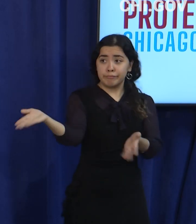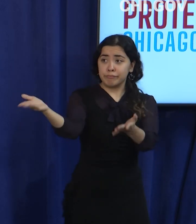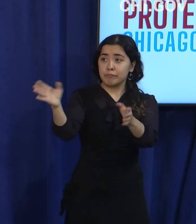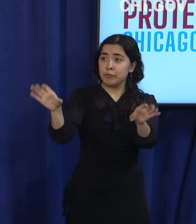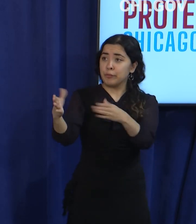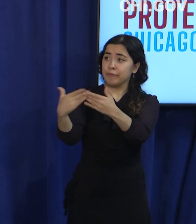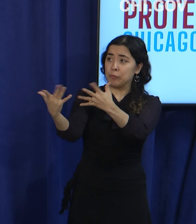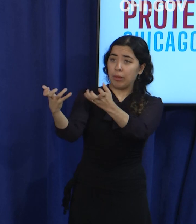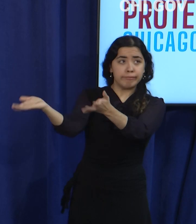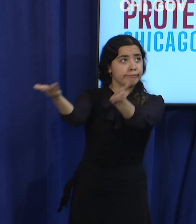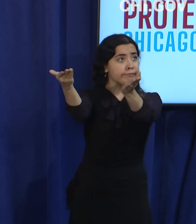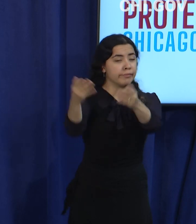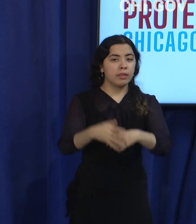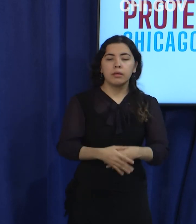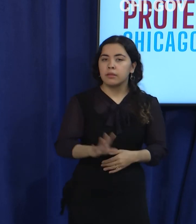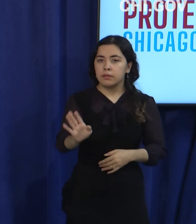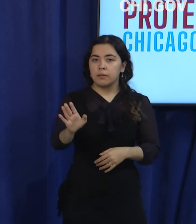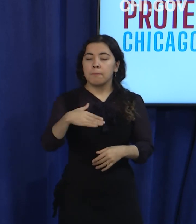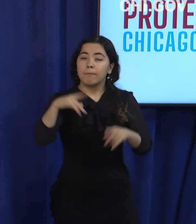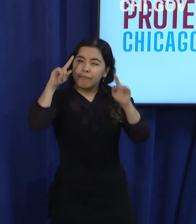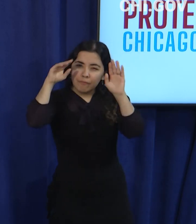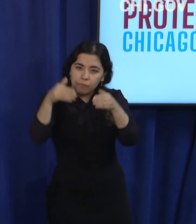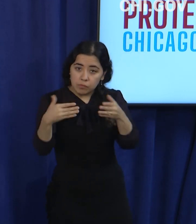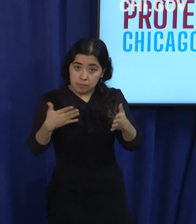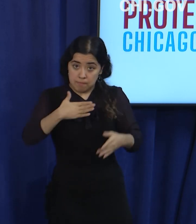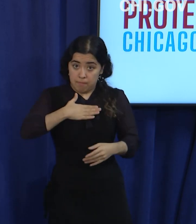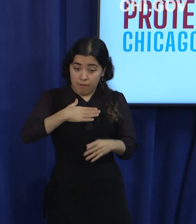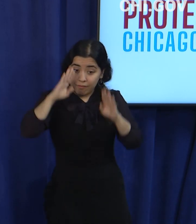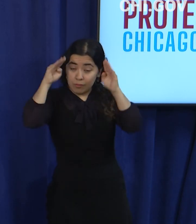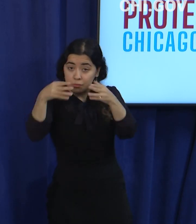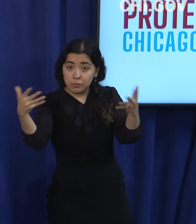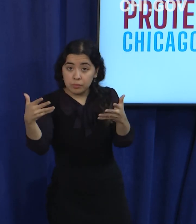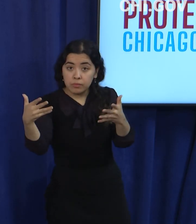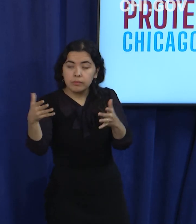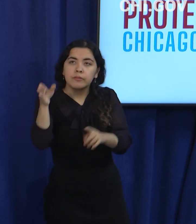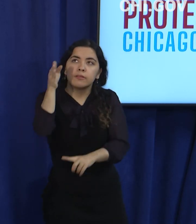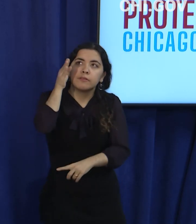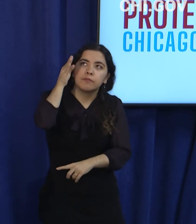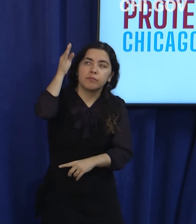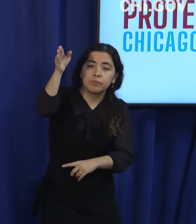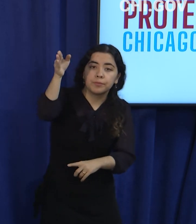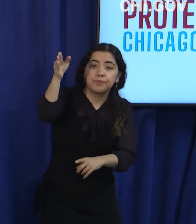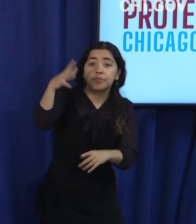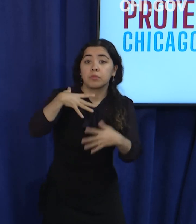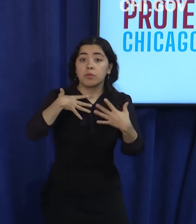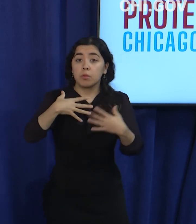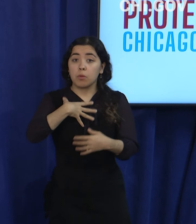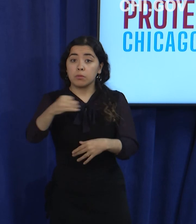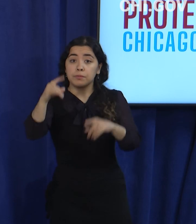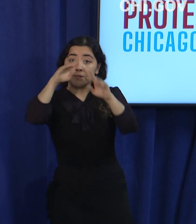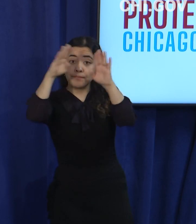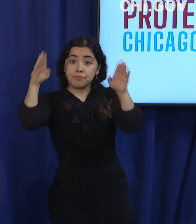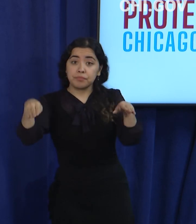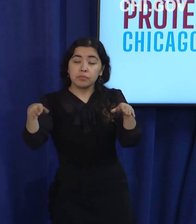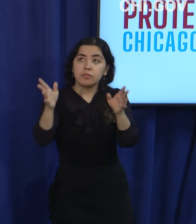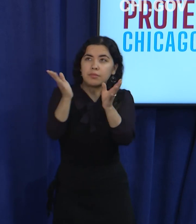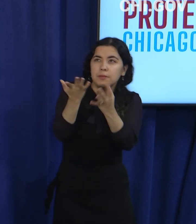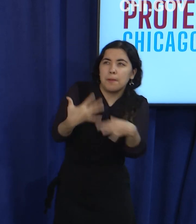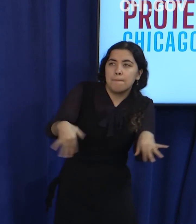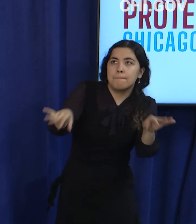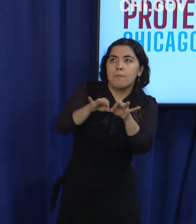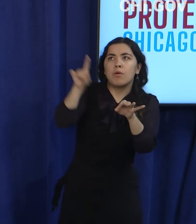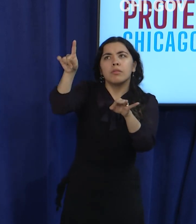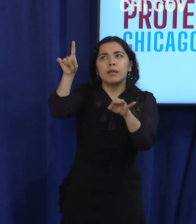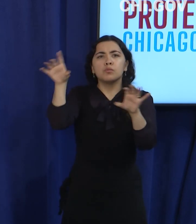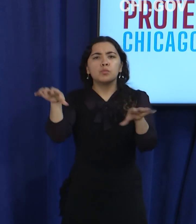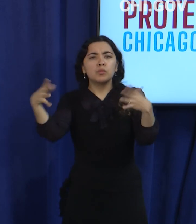future and a new leadership in the White House that understands the importance of unifying and bringing people